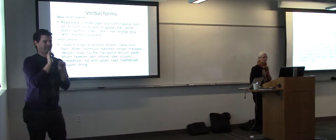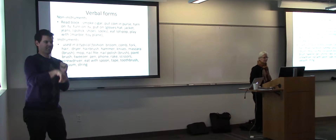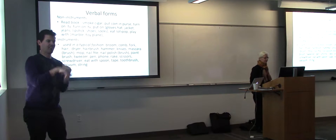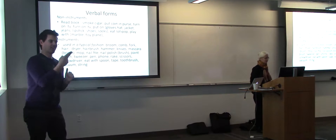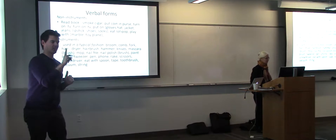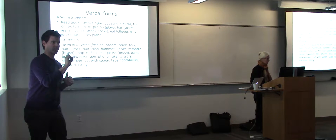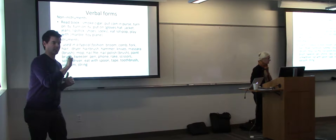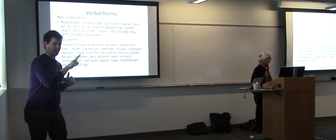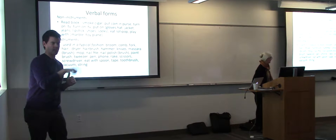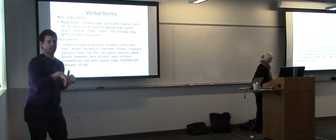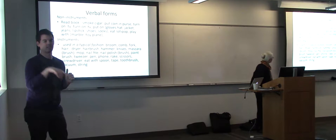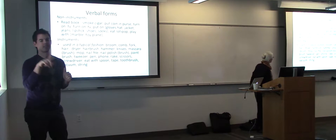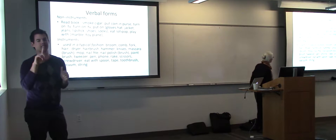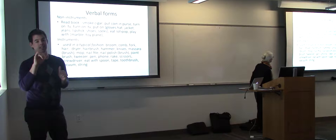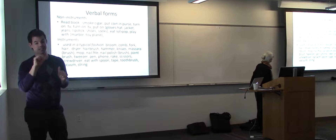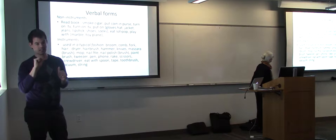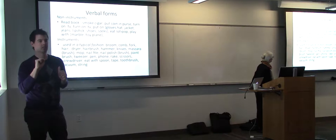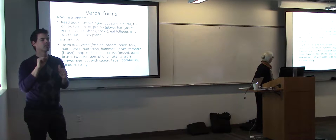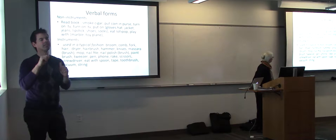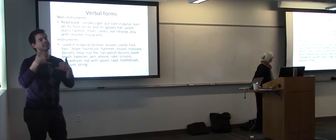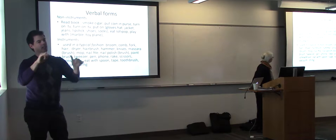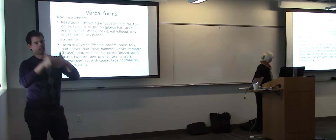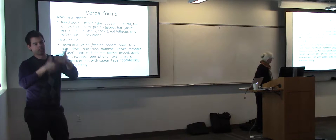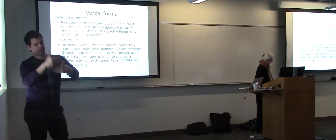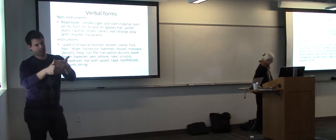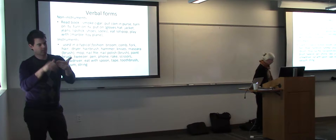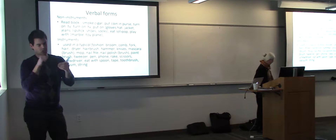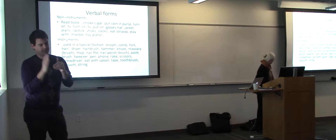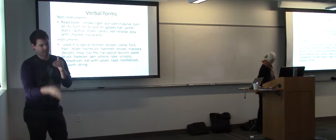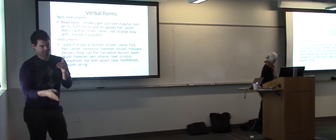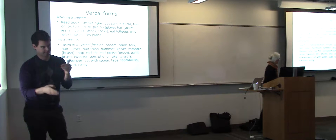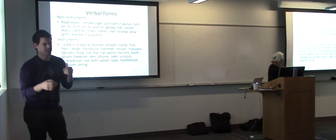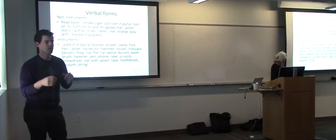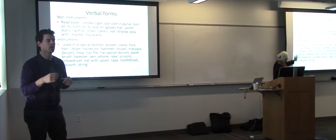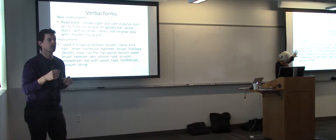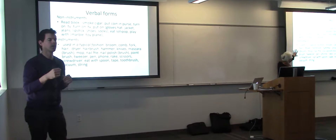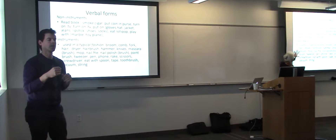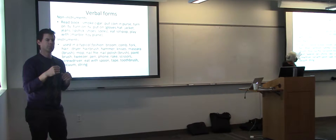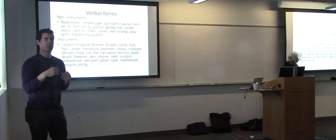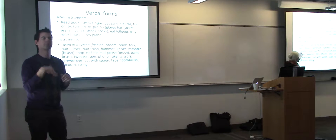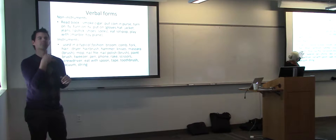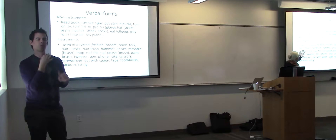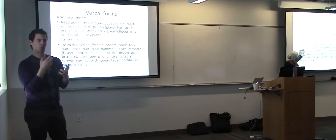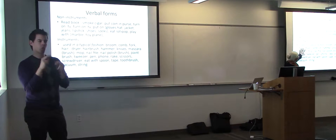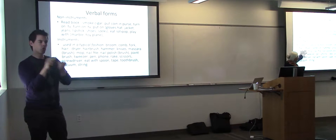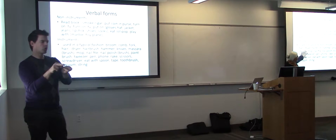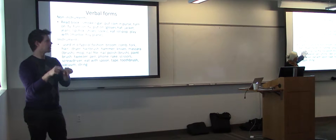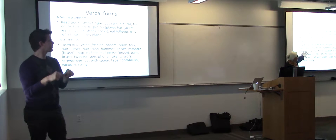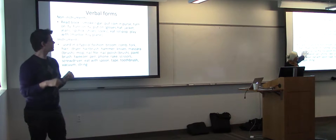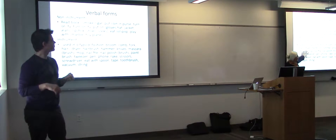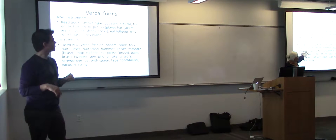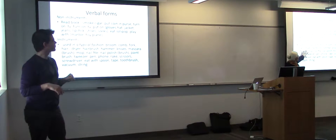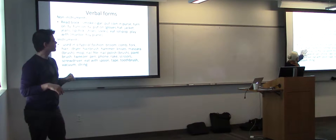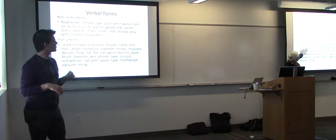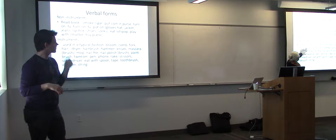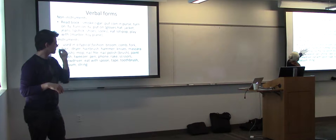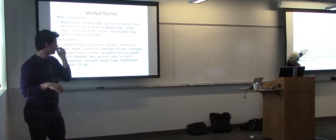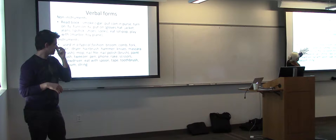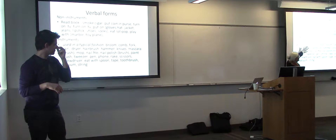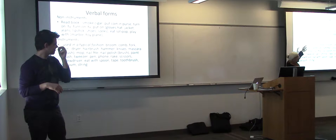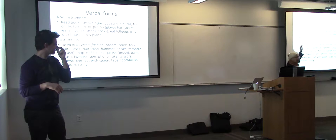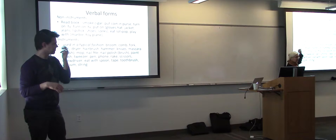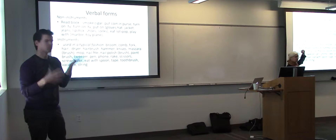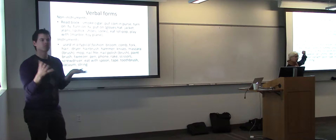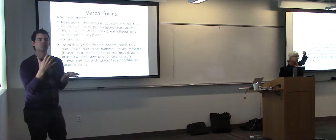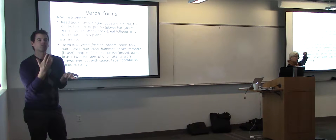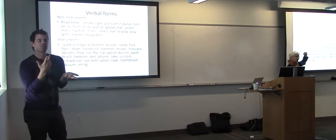that is sort of still in progress. But we wanted to see how these different sign languages